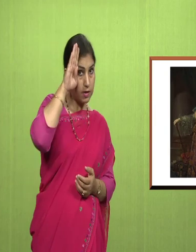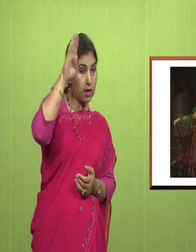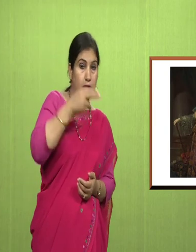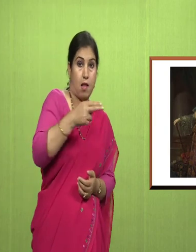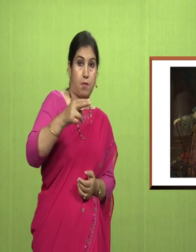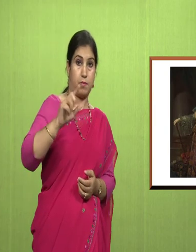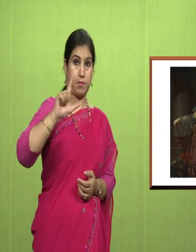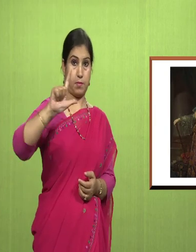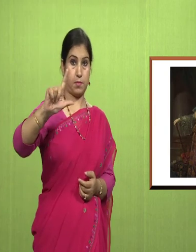Louis